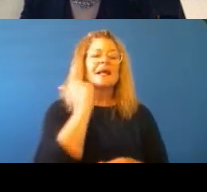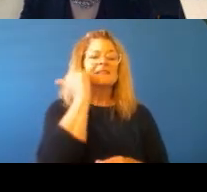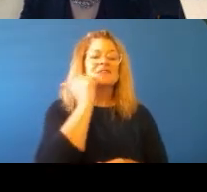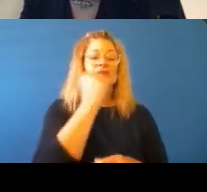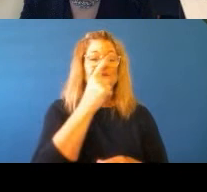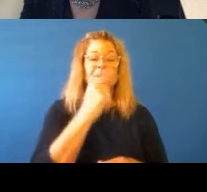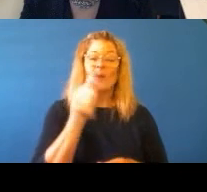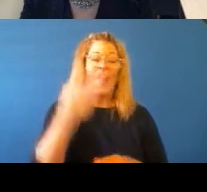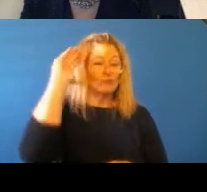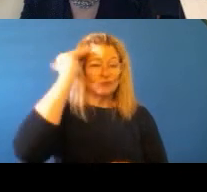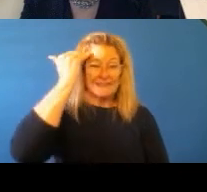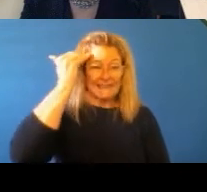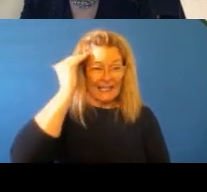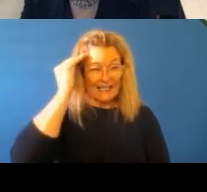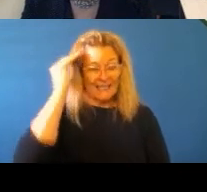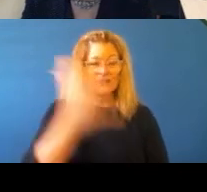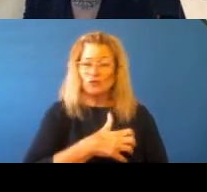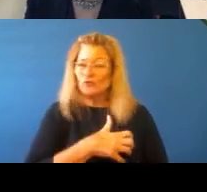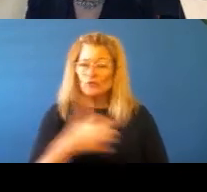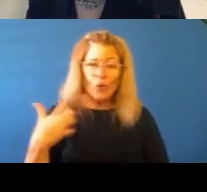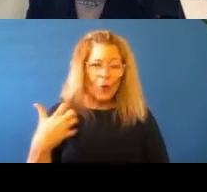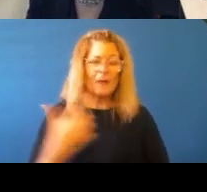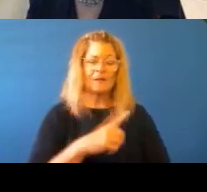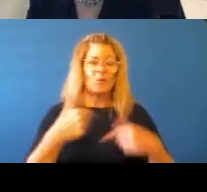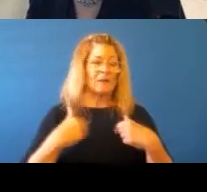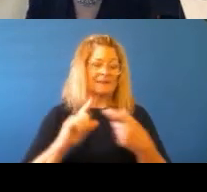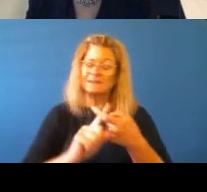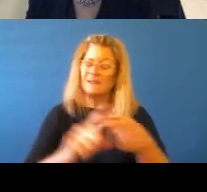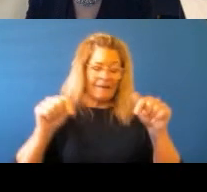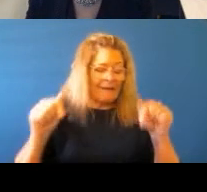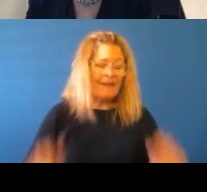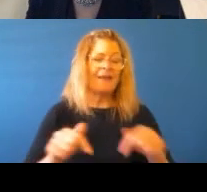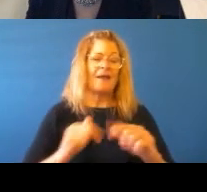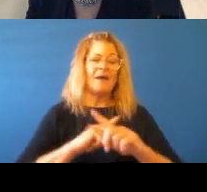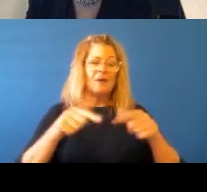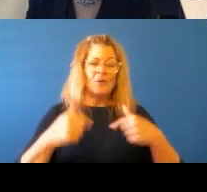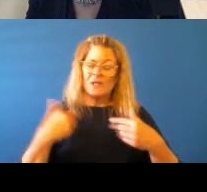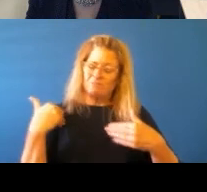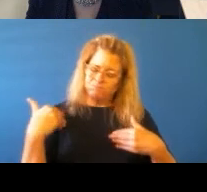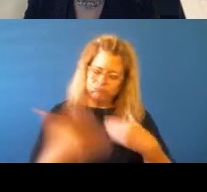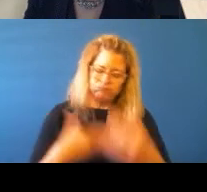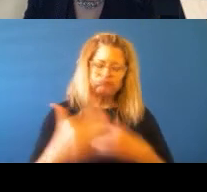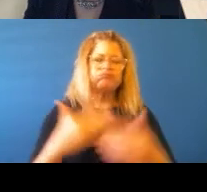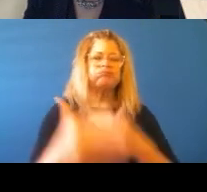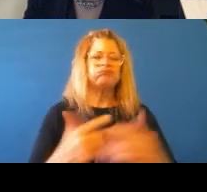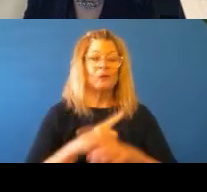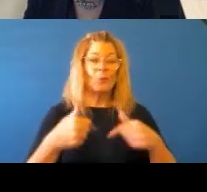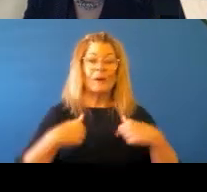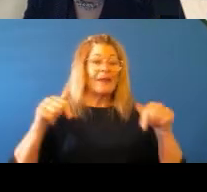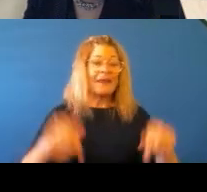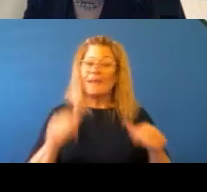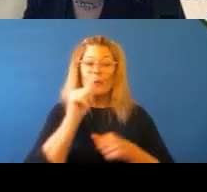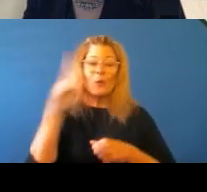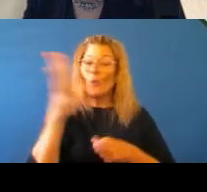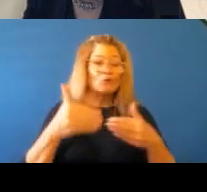all the countries that have been colonised that are similar to ours. Still here, we still exist, we won't go